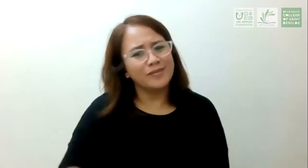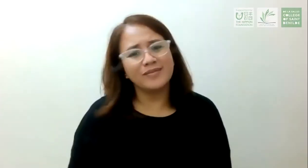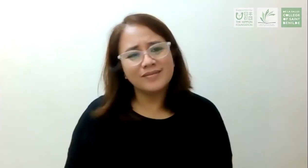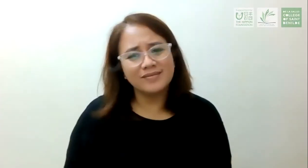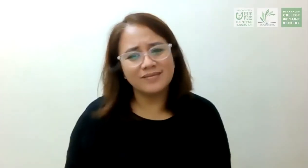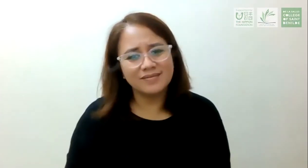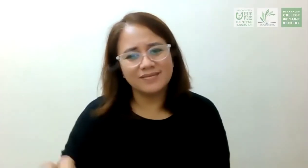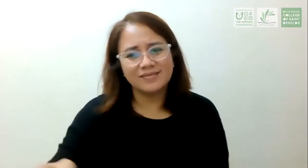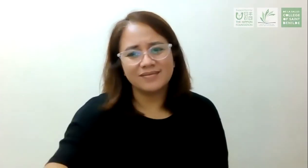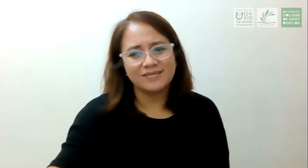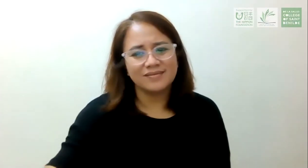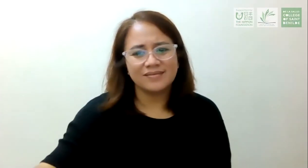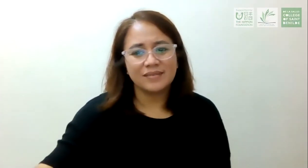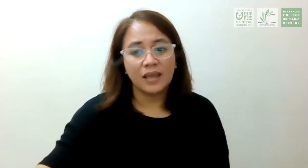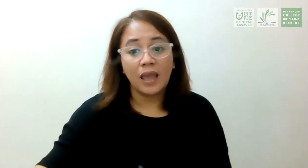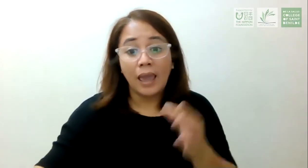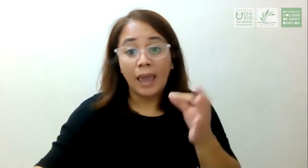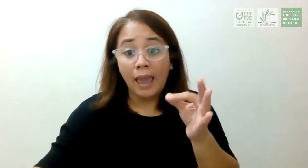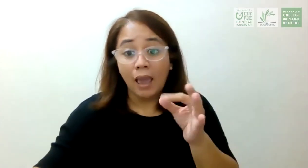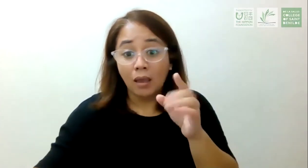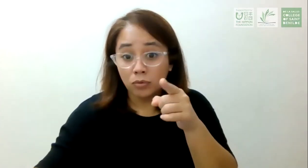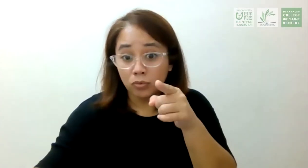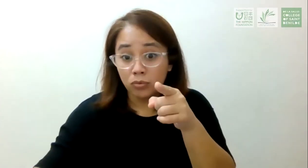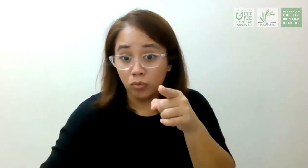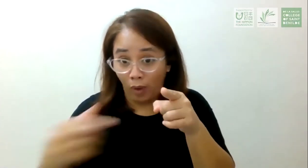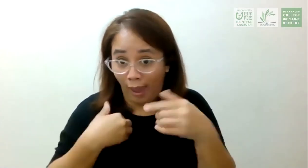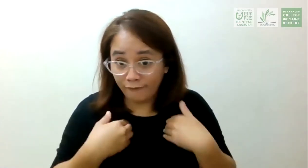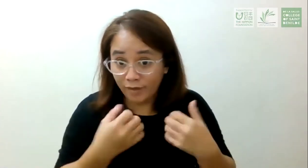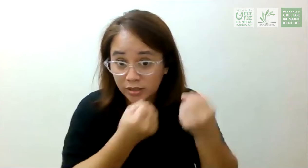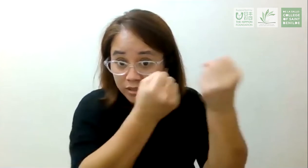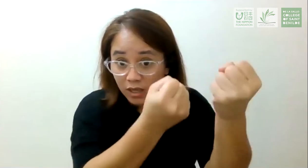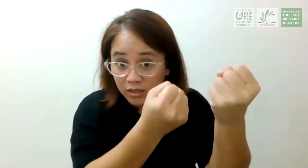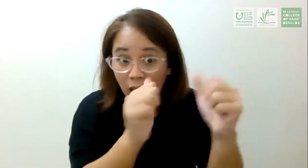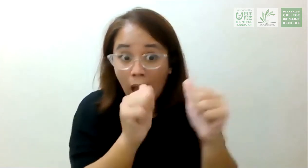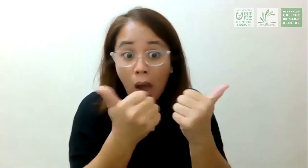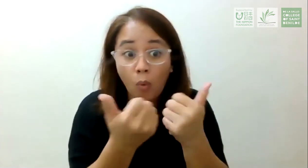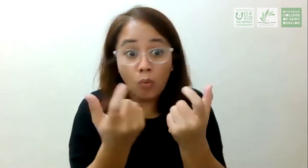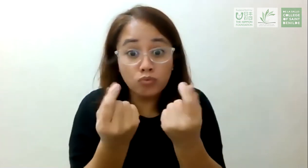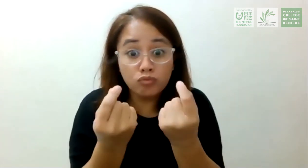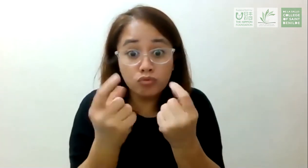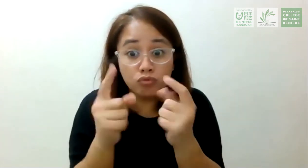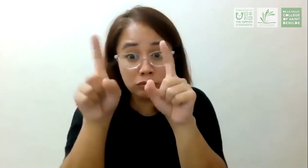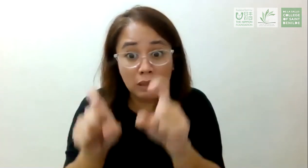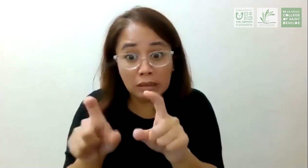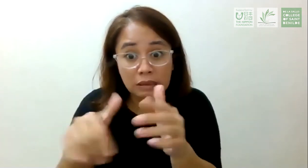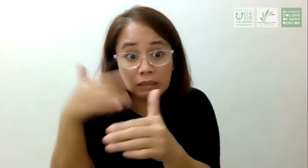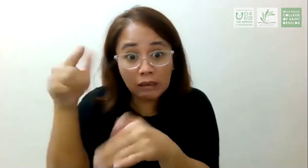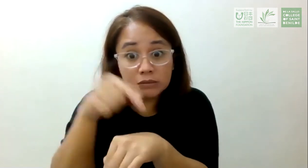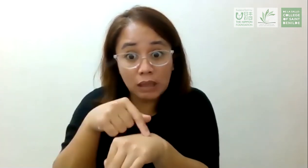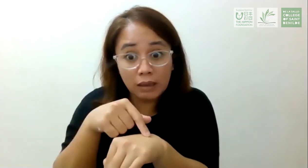So if you have suggestion about how to do the test next time, that's fine.